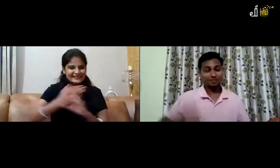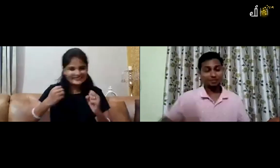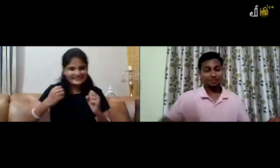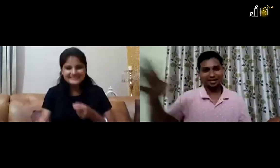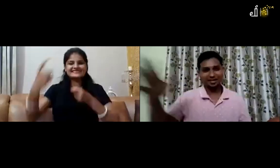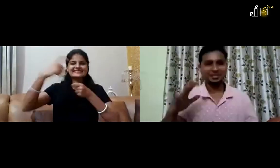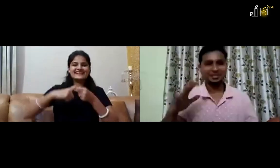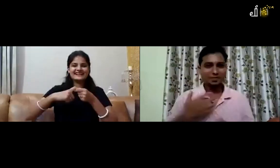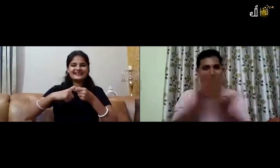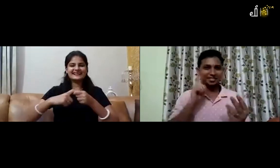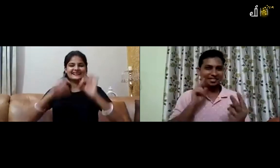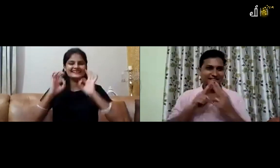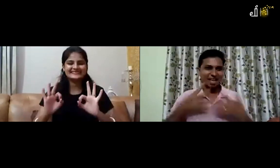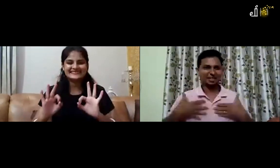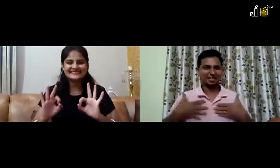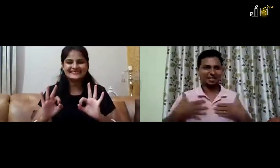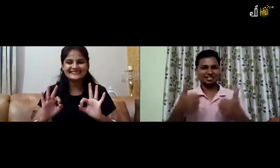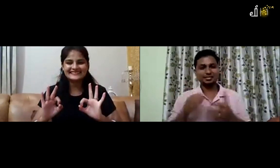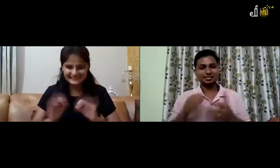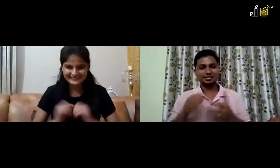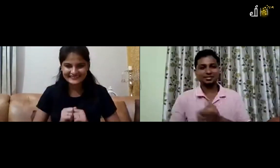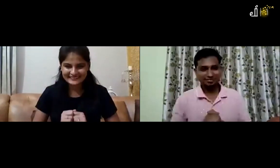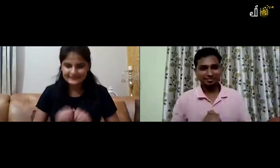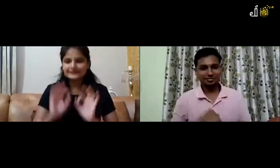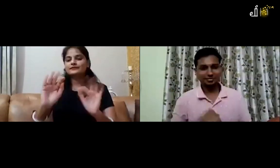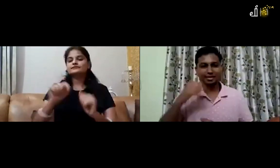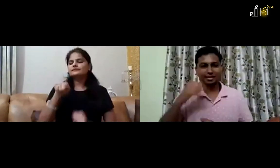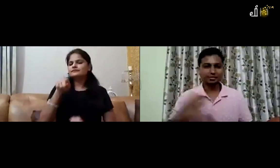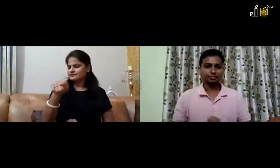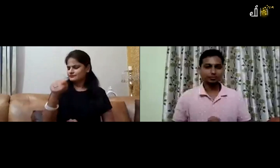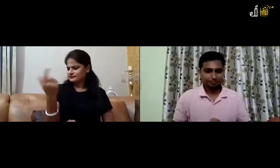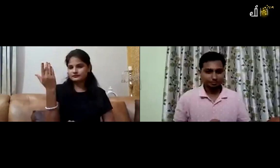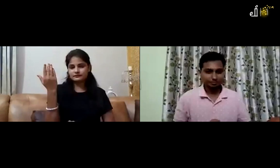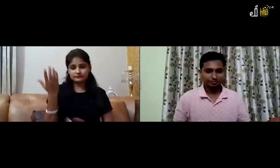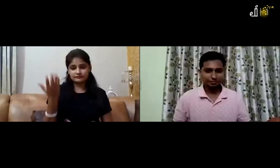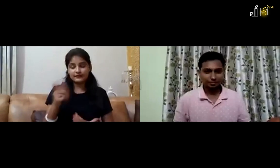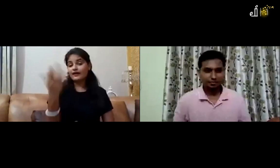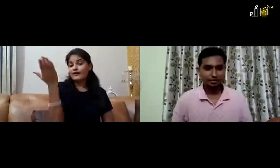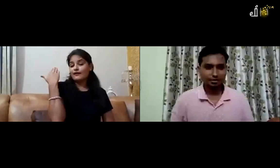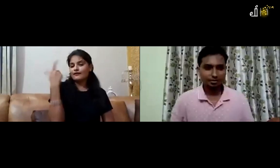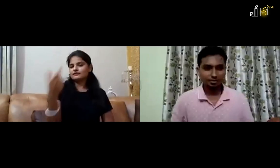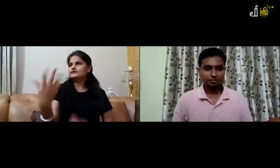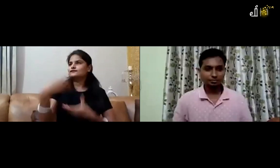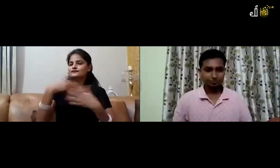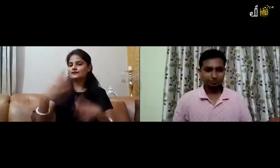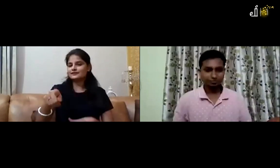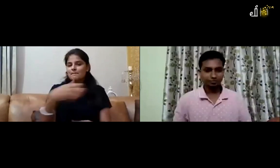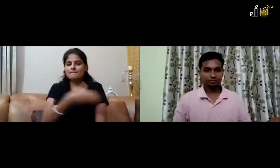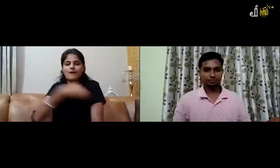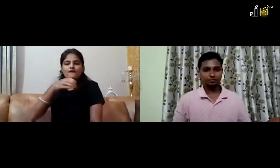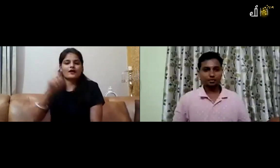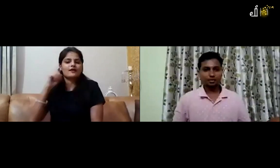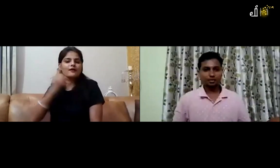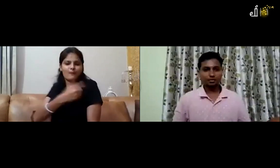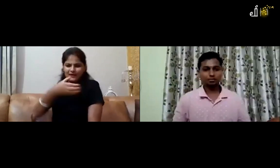Hello. Hi. I'm so happy to see all of you. Thank you Great. for having me. So you were